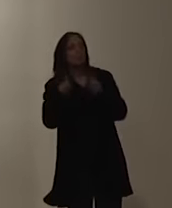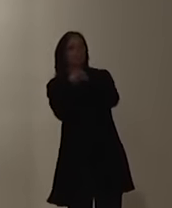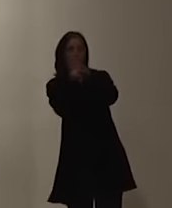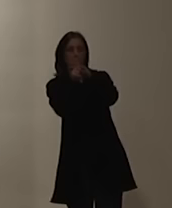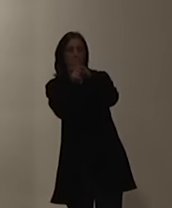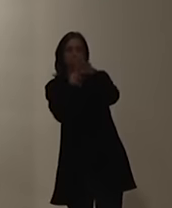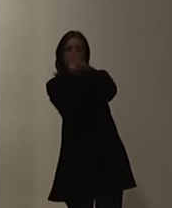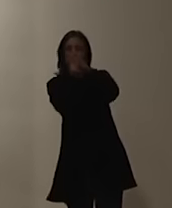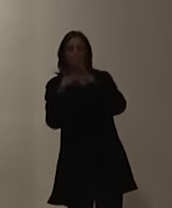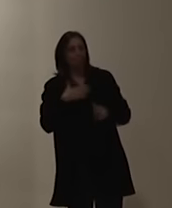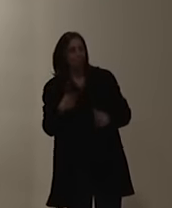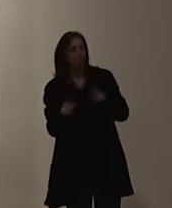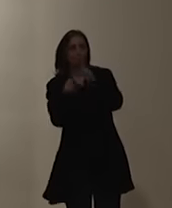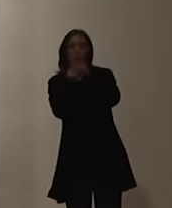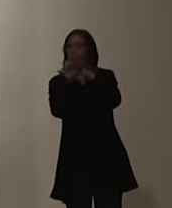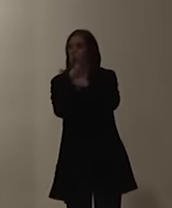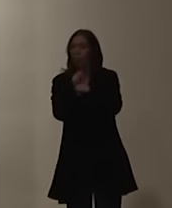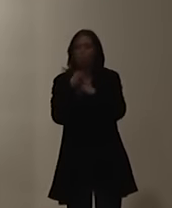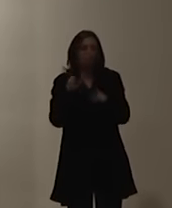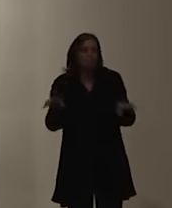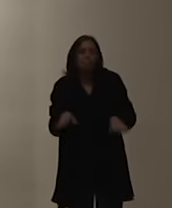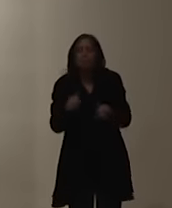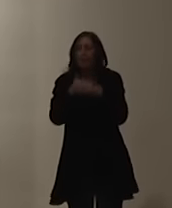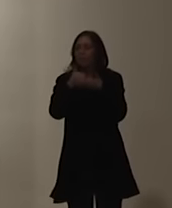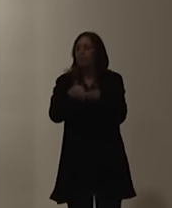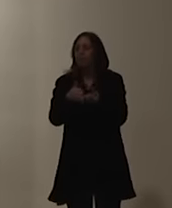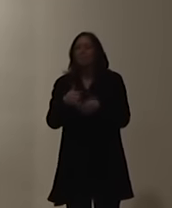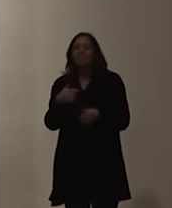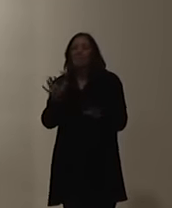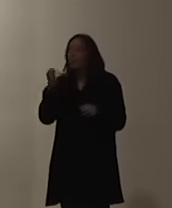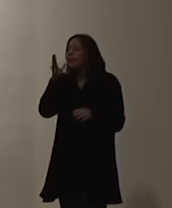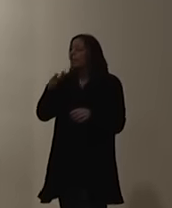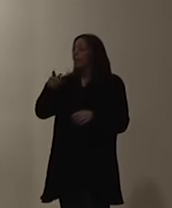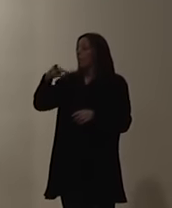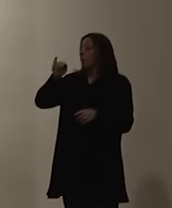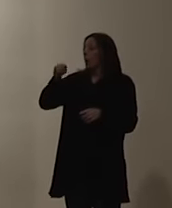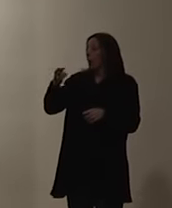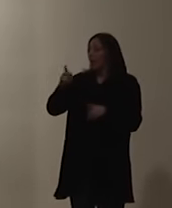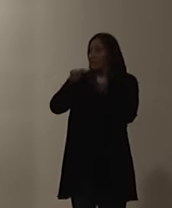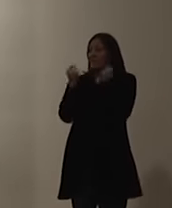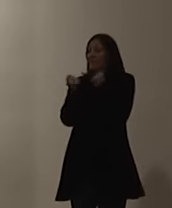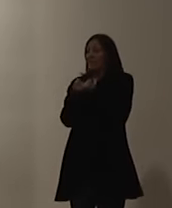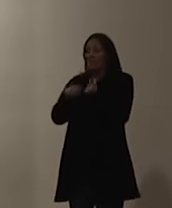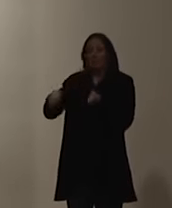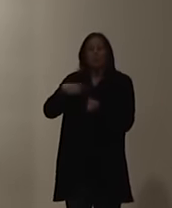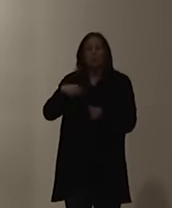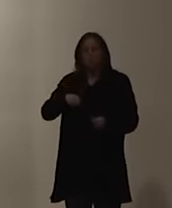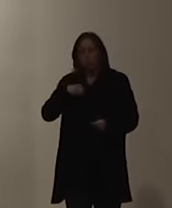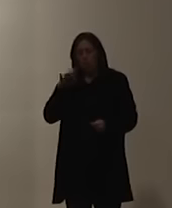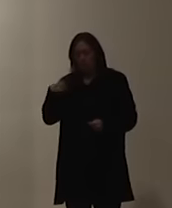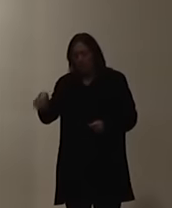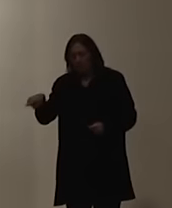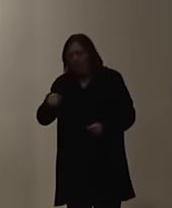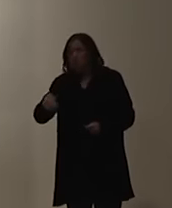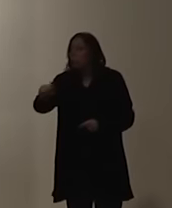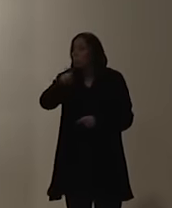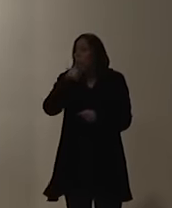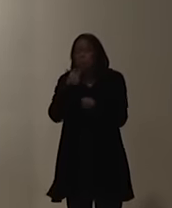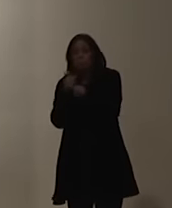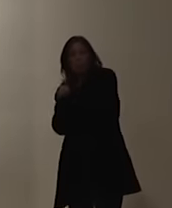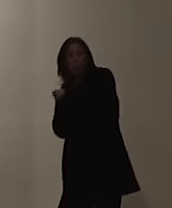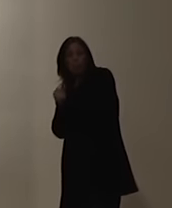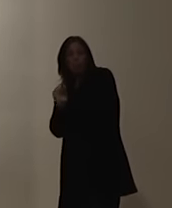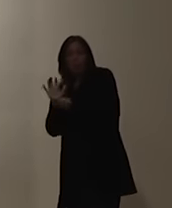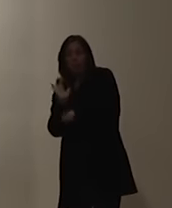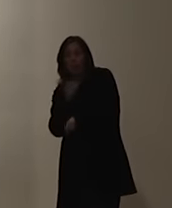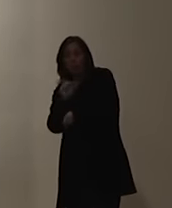of the PIH team, and I appreciate those of you who supported them and us in that difficult time. This is where we